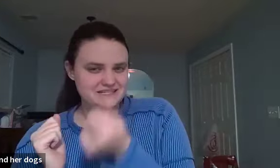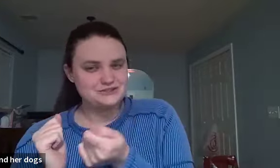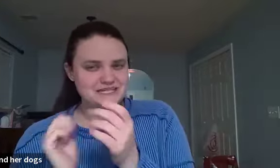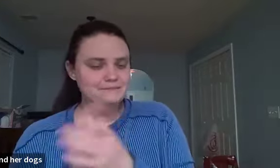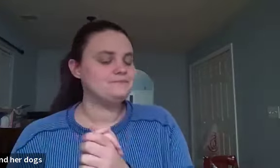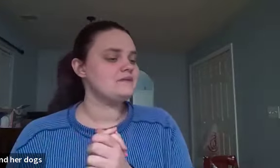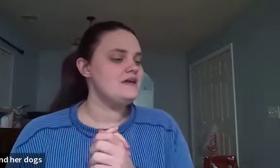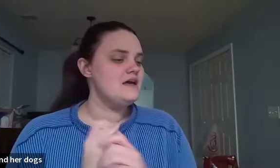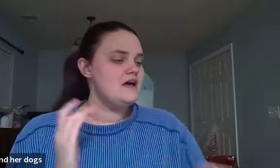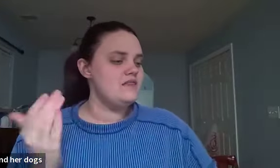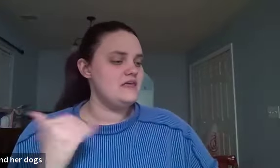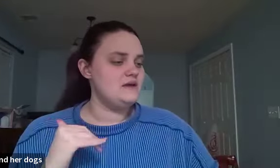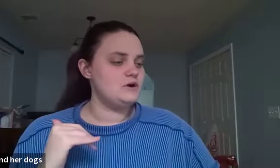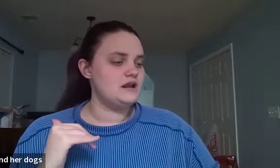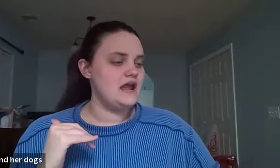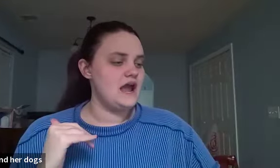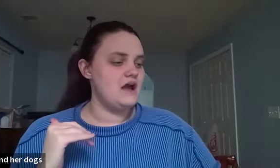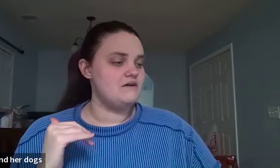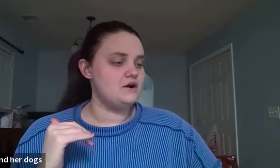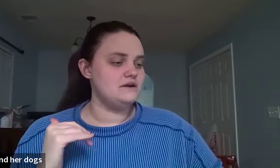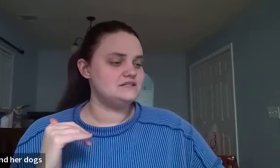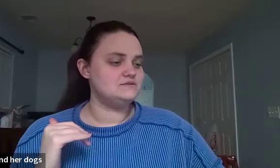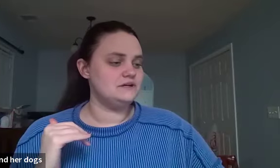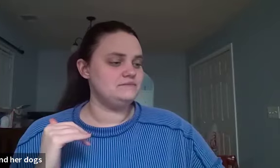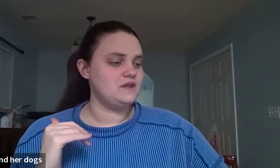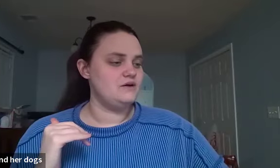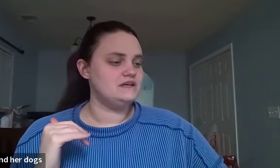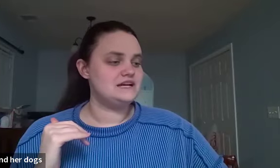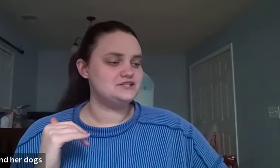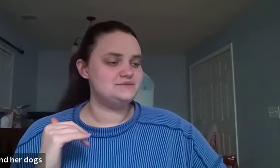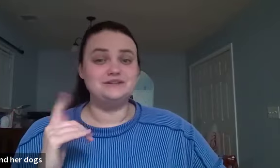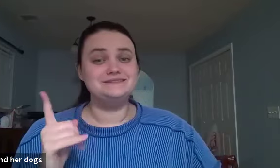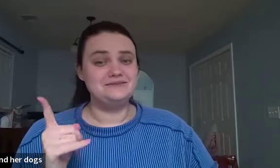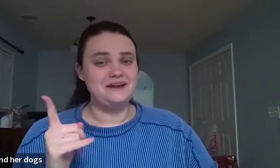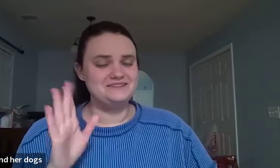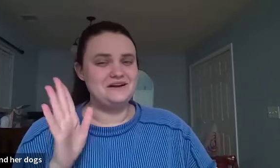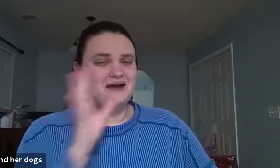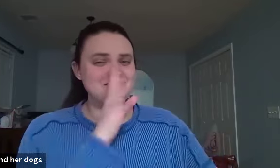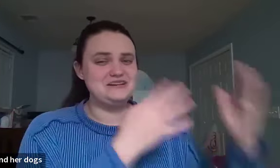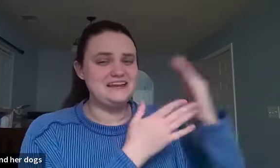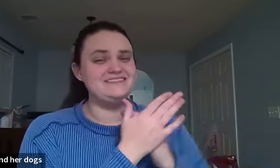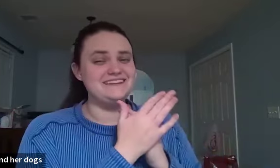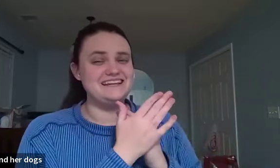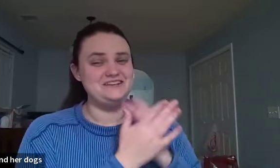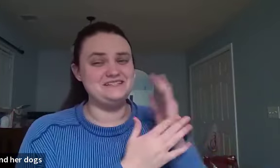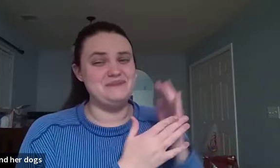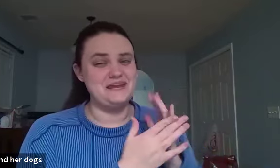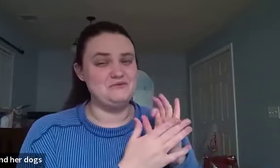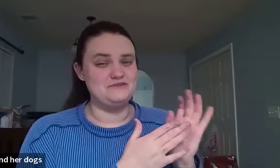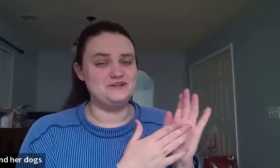just interesting. Then we're going to have our next one. Oh, that's actually smart. Okay, sorry. I was looking at the list and how you did man and woman